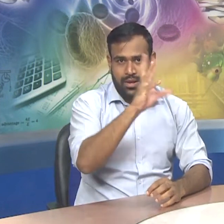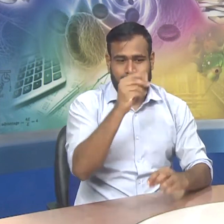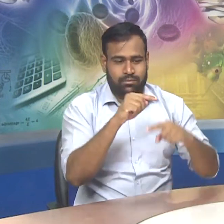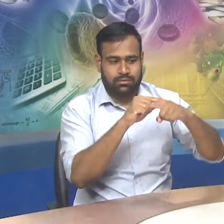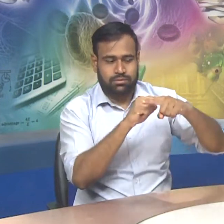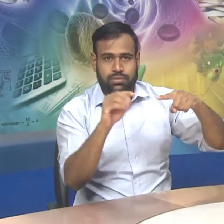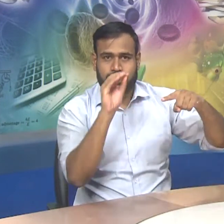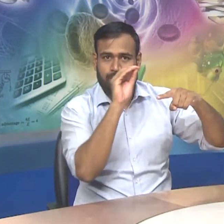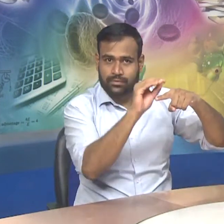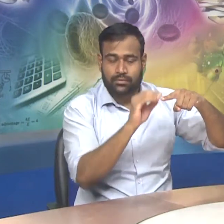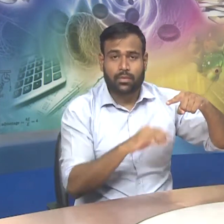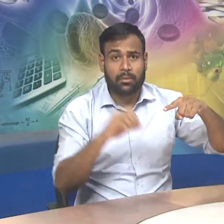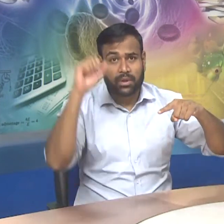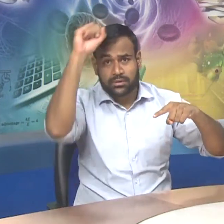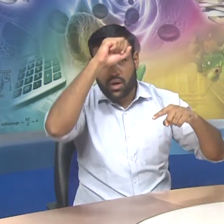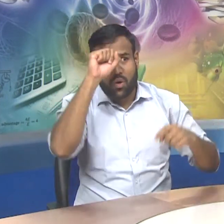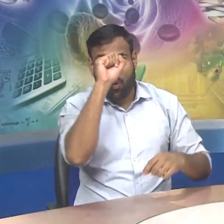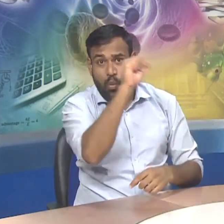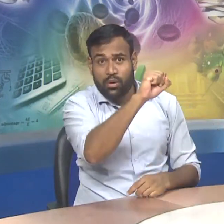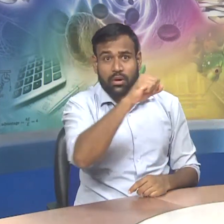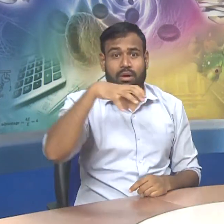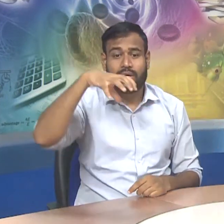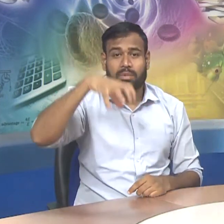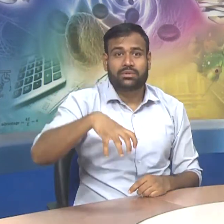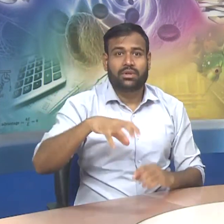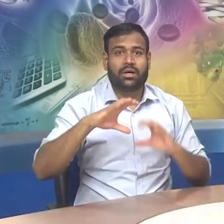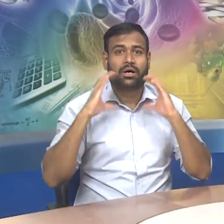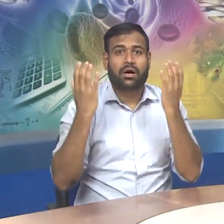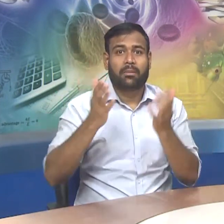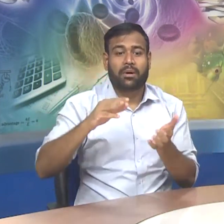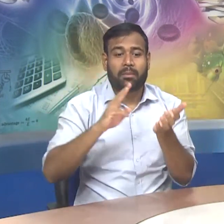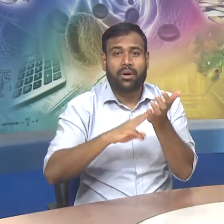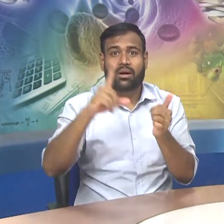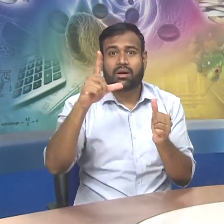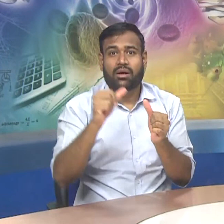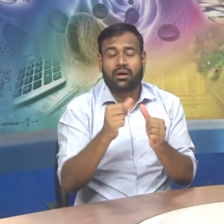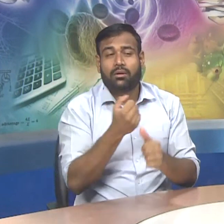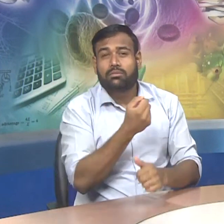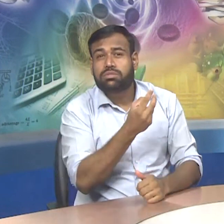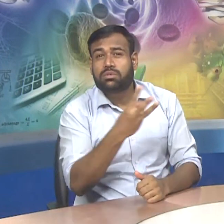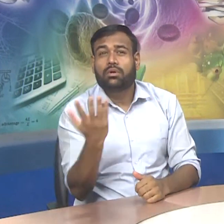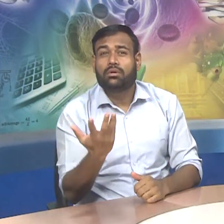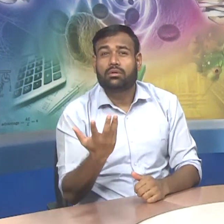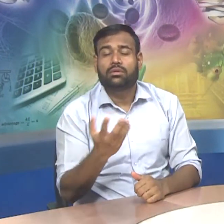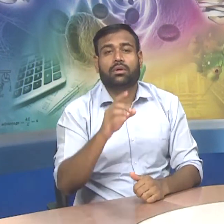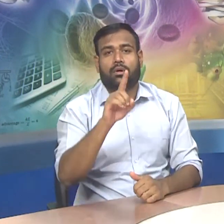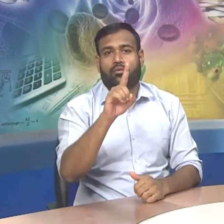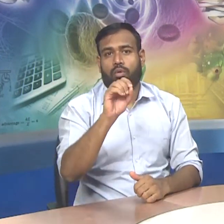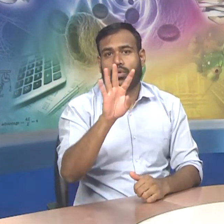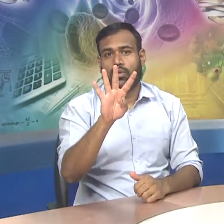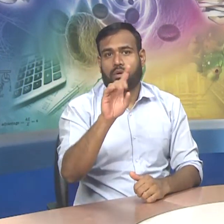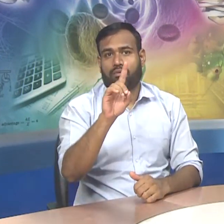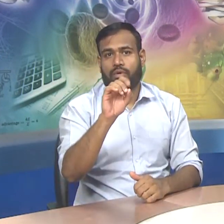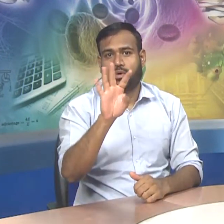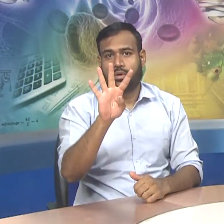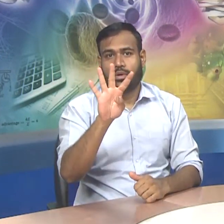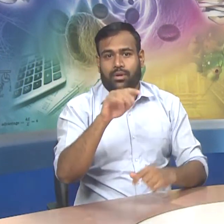1,35,51,000, around 60. You can see that on screen. And the number of state Vidhan Sabha is